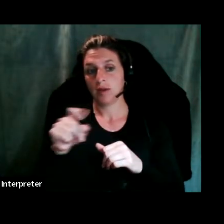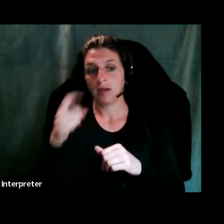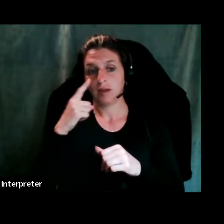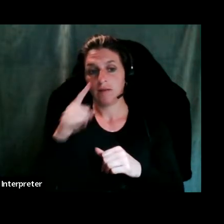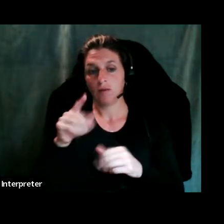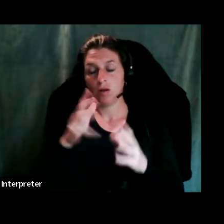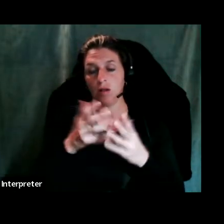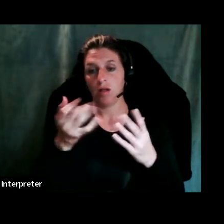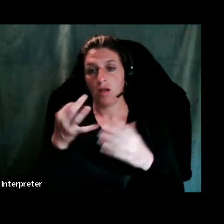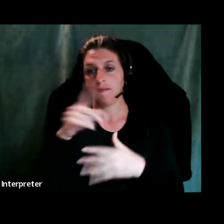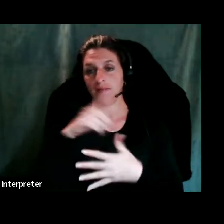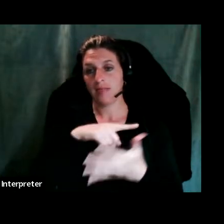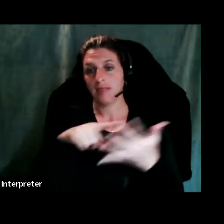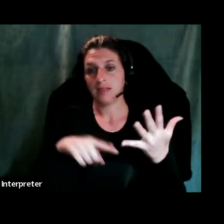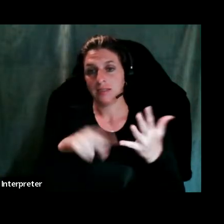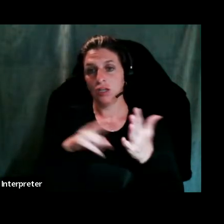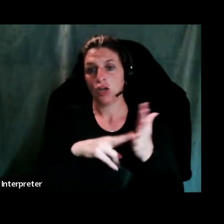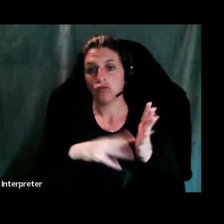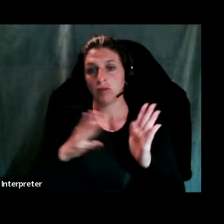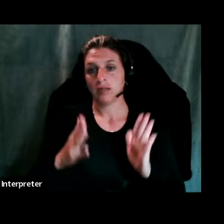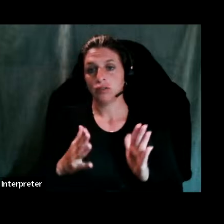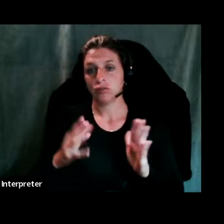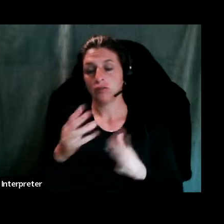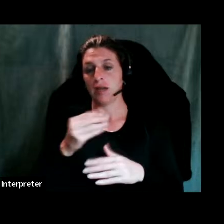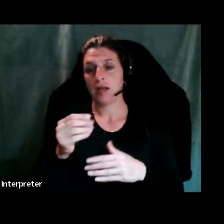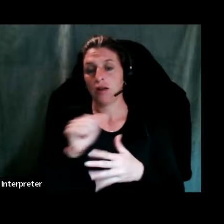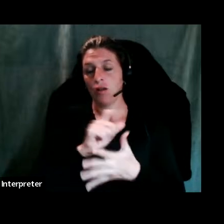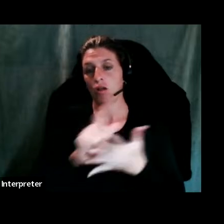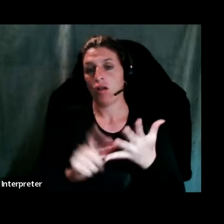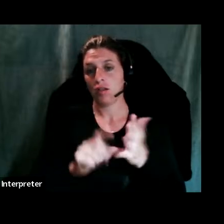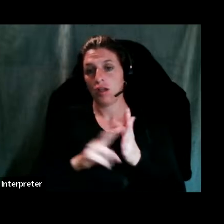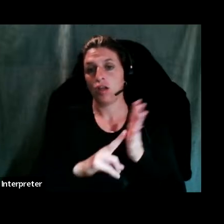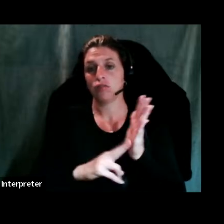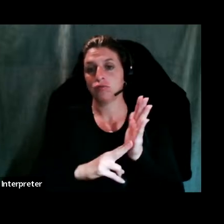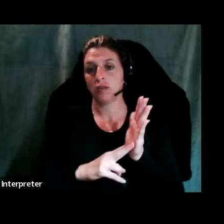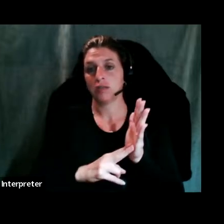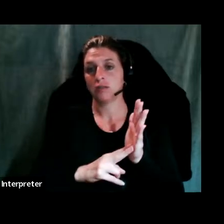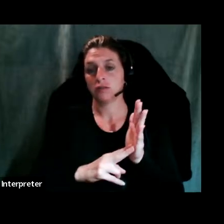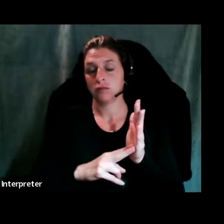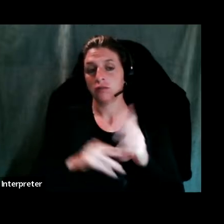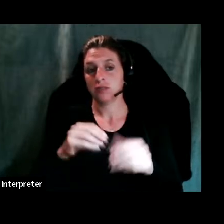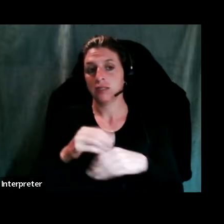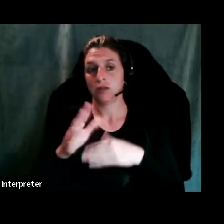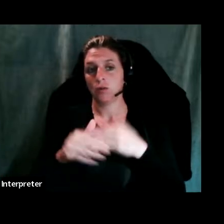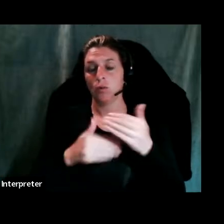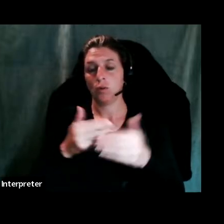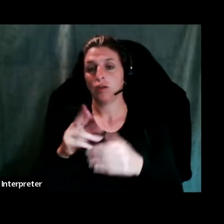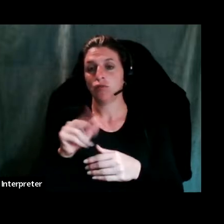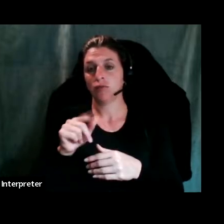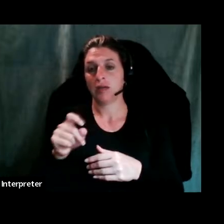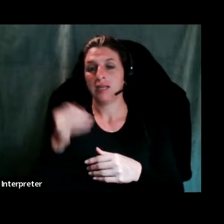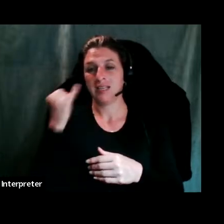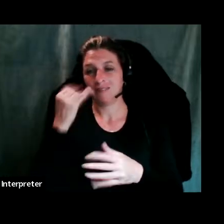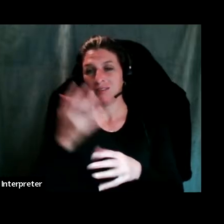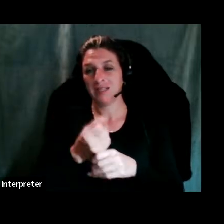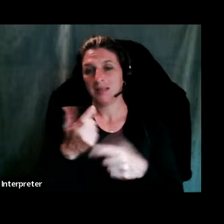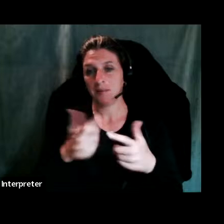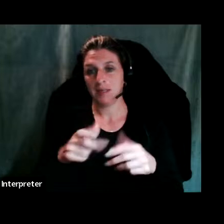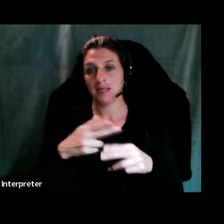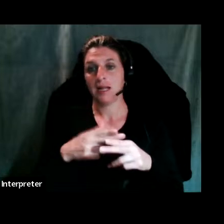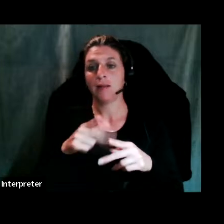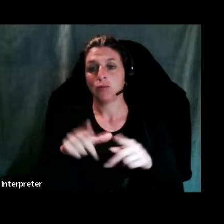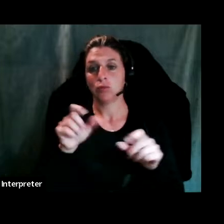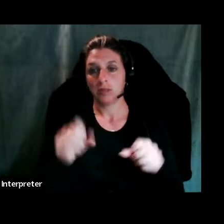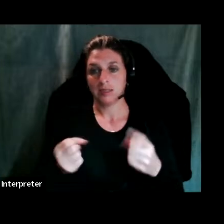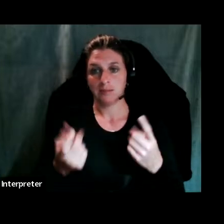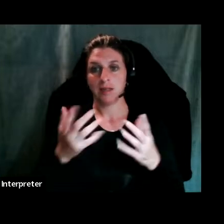these contractors, and all these contracts are in the going rate. Yeah. I mean, if you get some big names, you can spend a lot